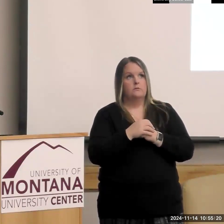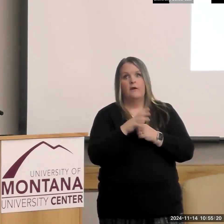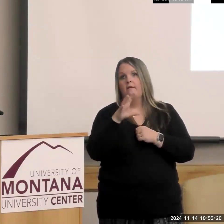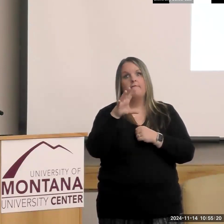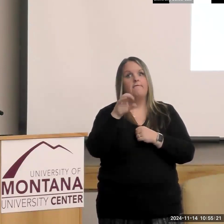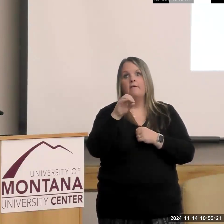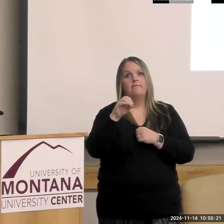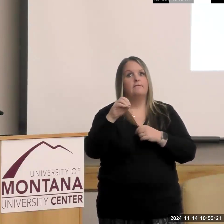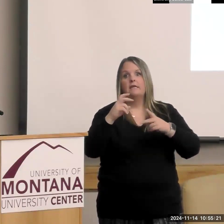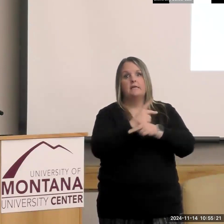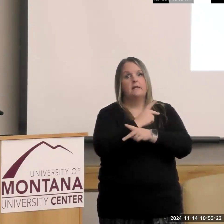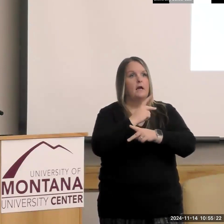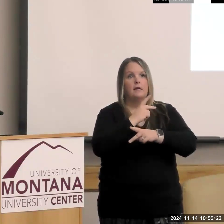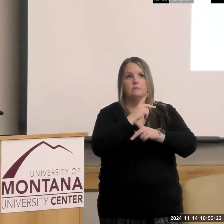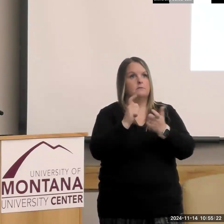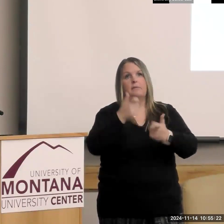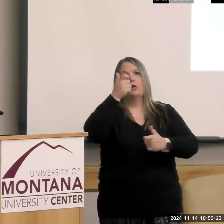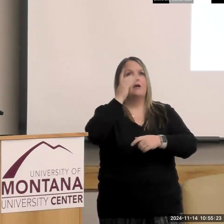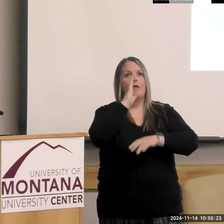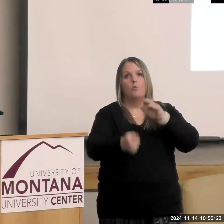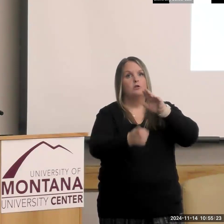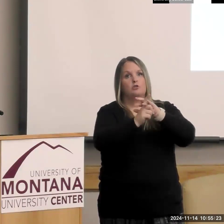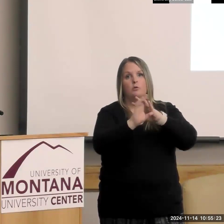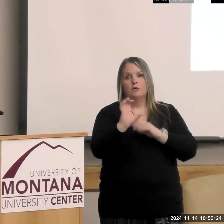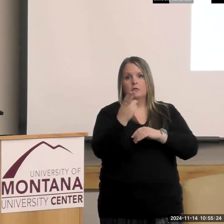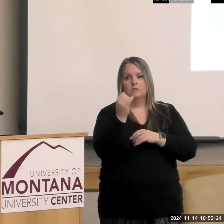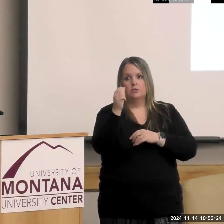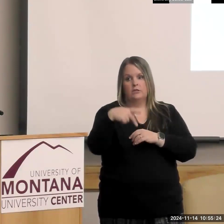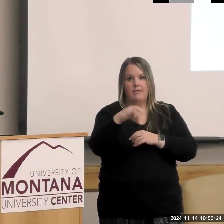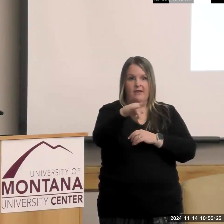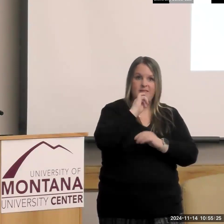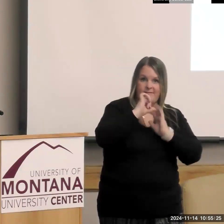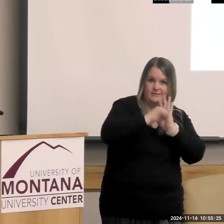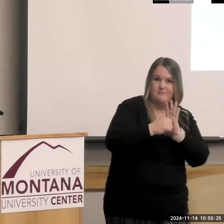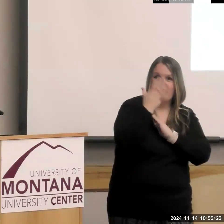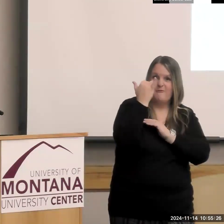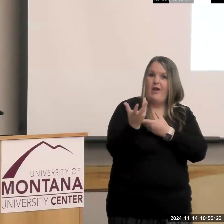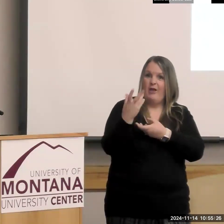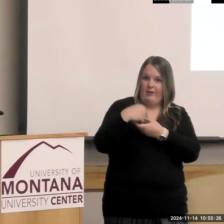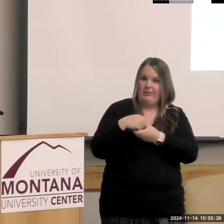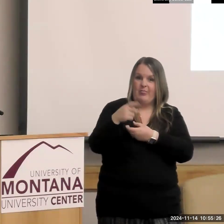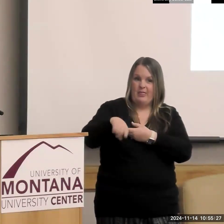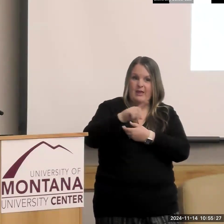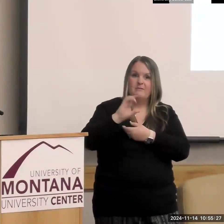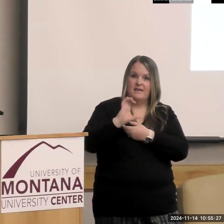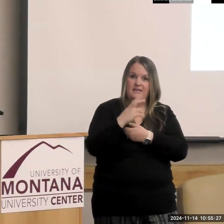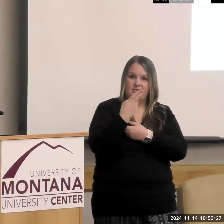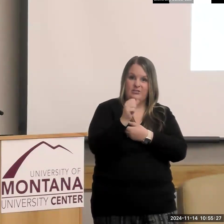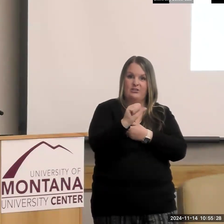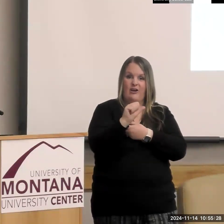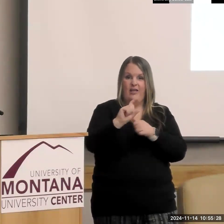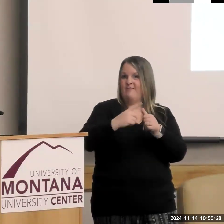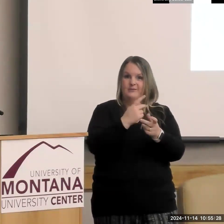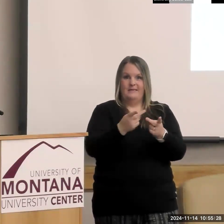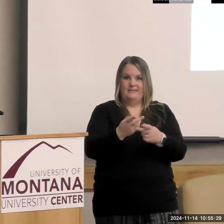they would show up in the CHIP, right? So which really underscores the reason why you want to involve them in the CHA in the first place, is